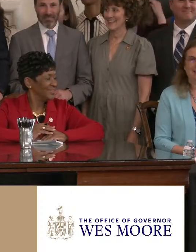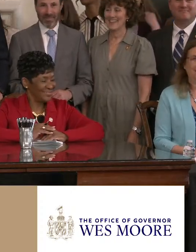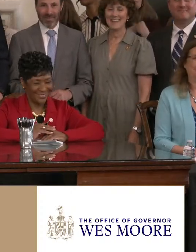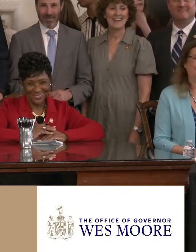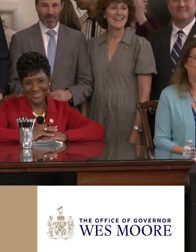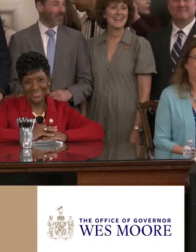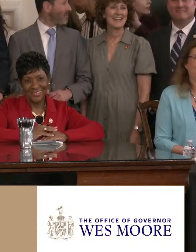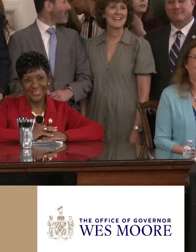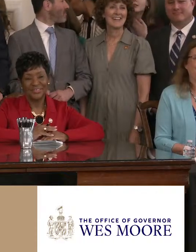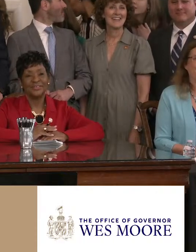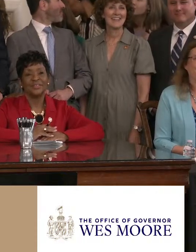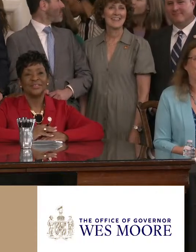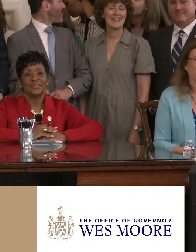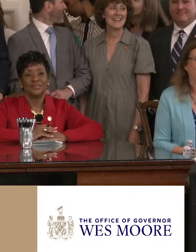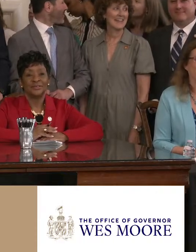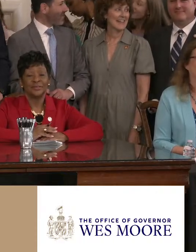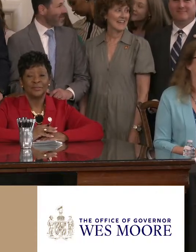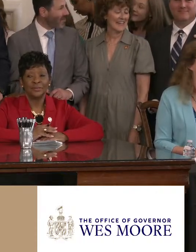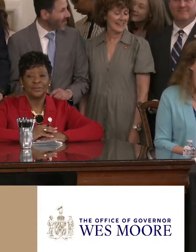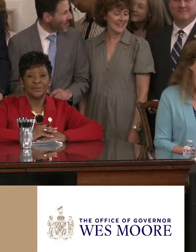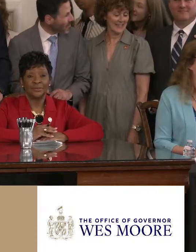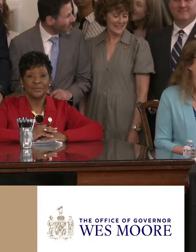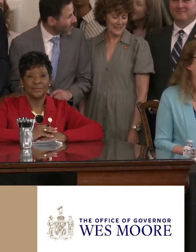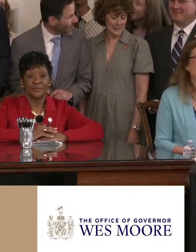A little bit more, please, a little bit more. A little bit more.